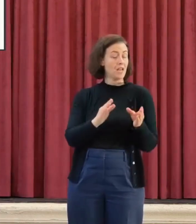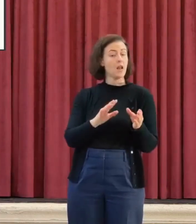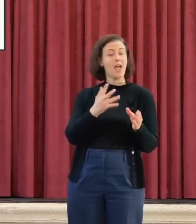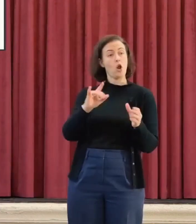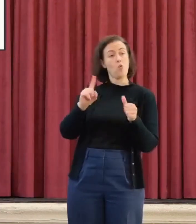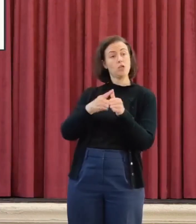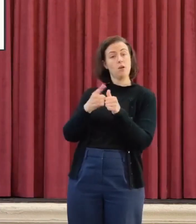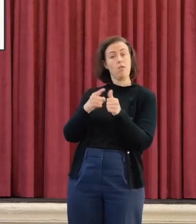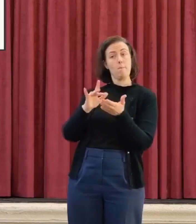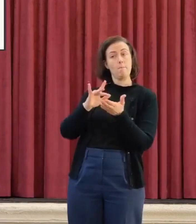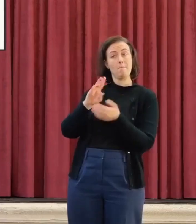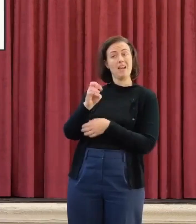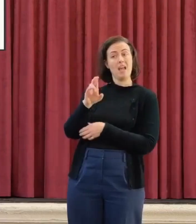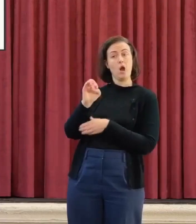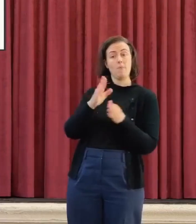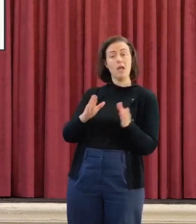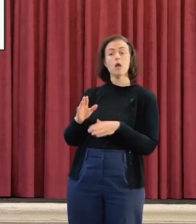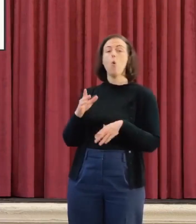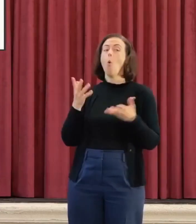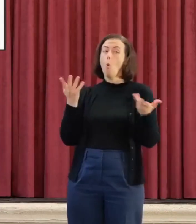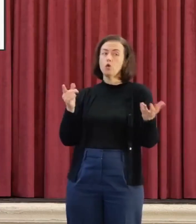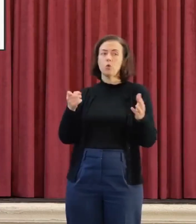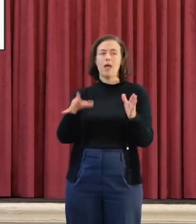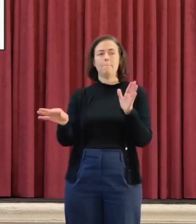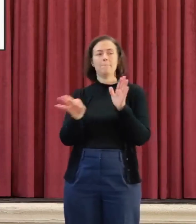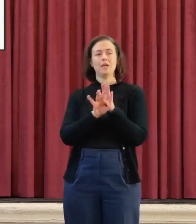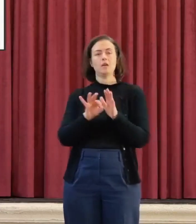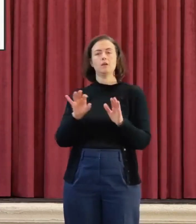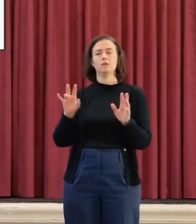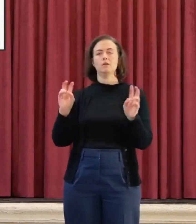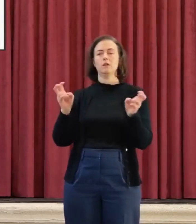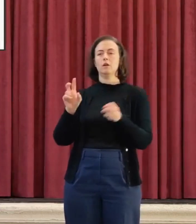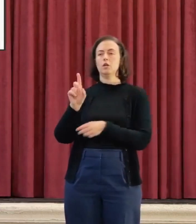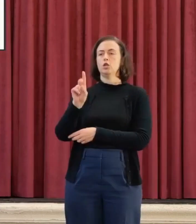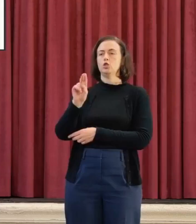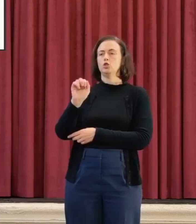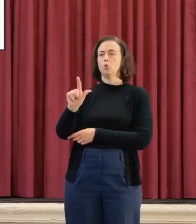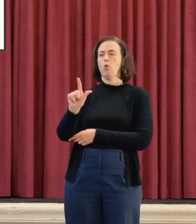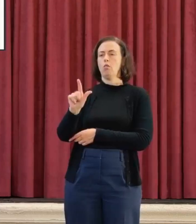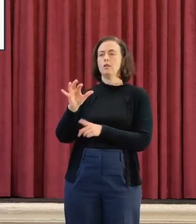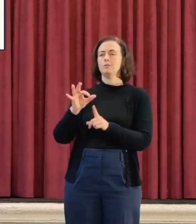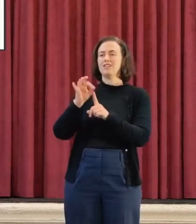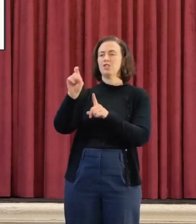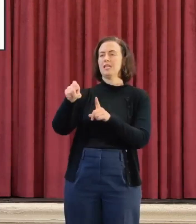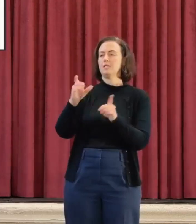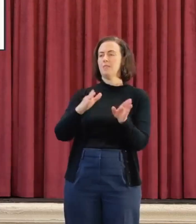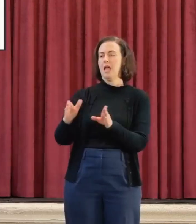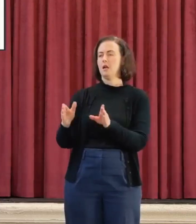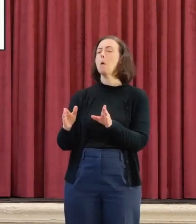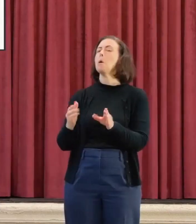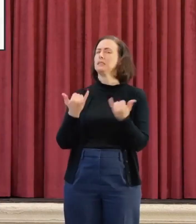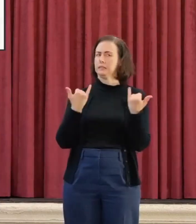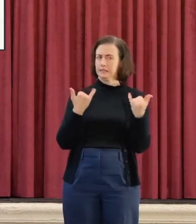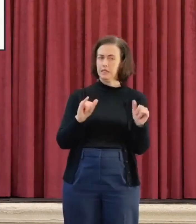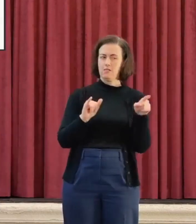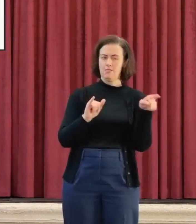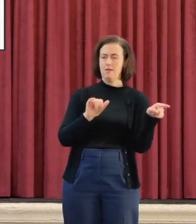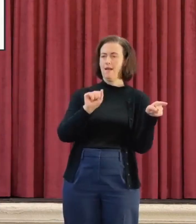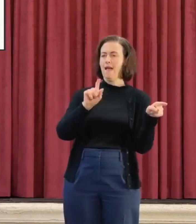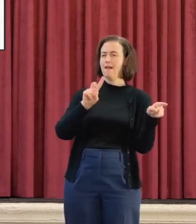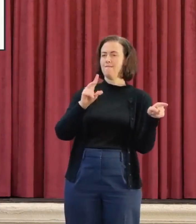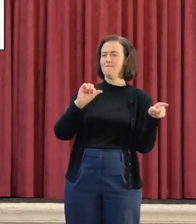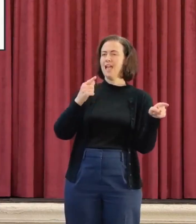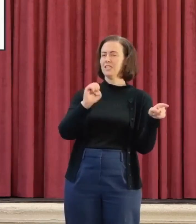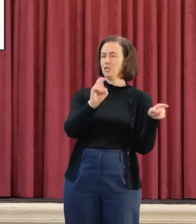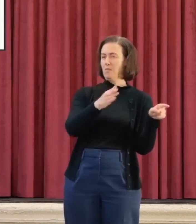it's called dual special needs plan. It's for, it's a Medicare Advantage plan still, but it's